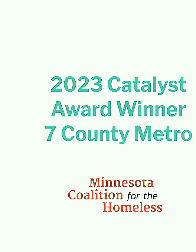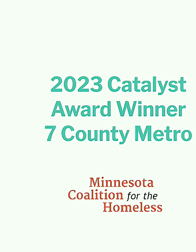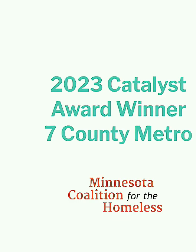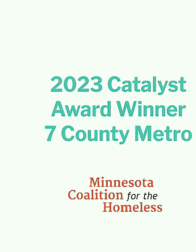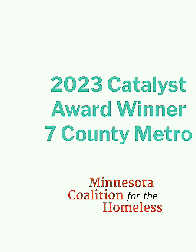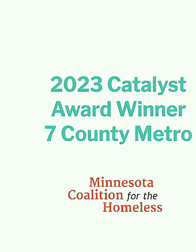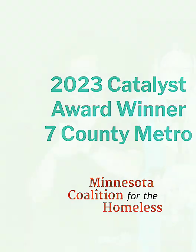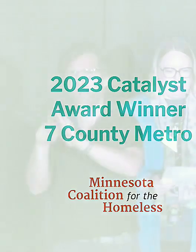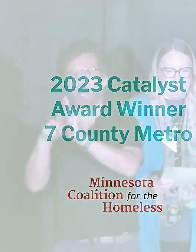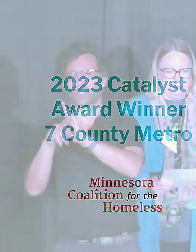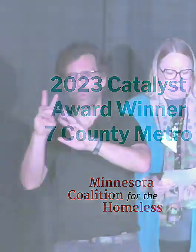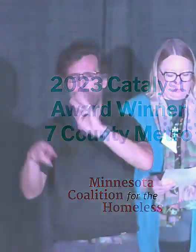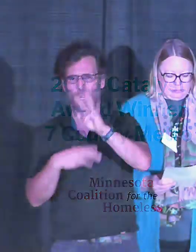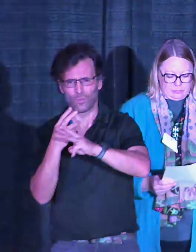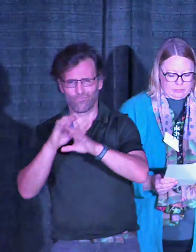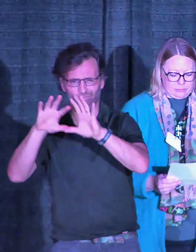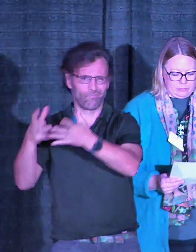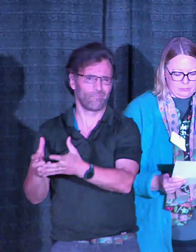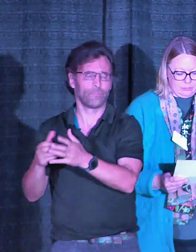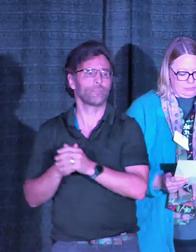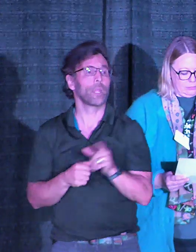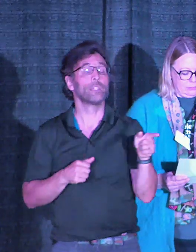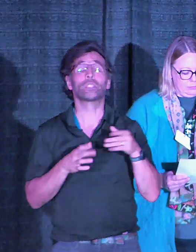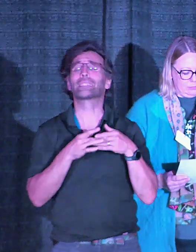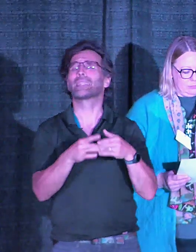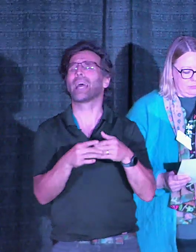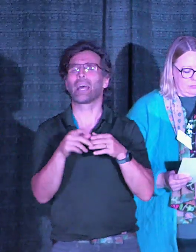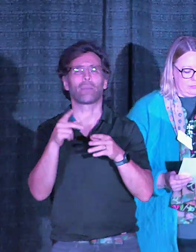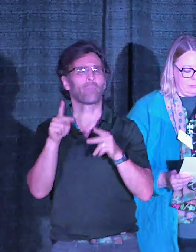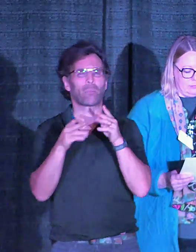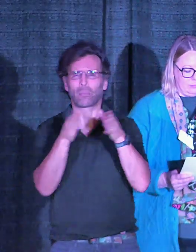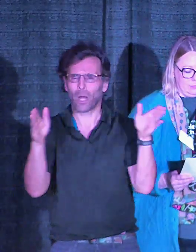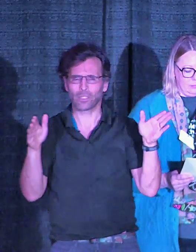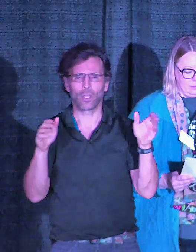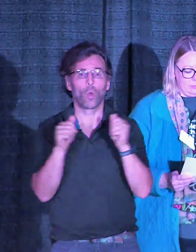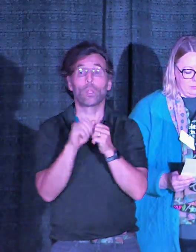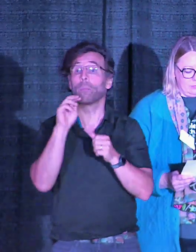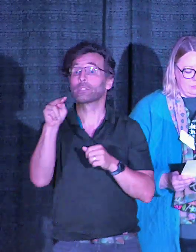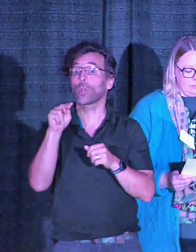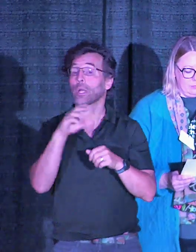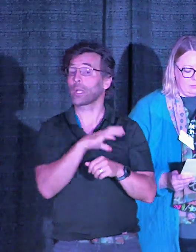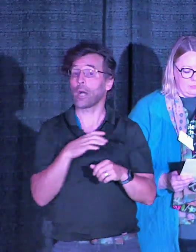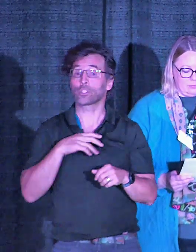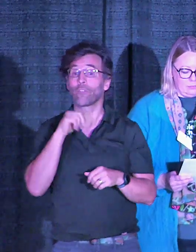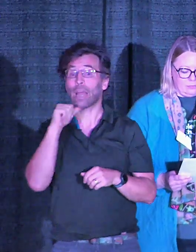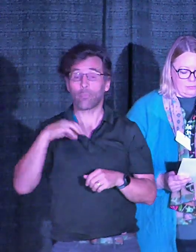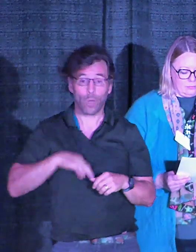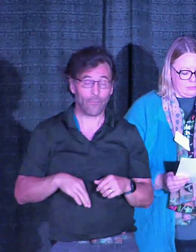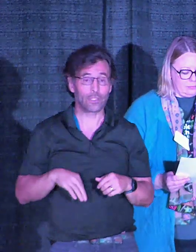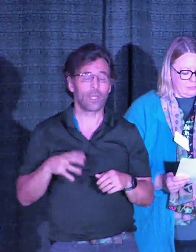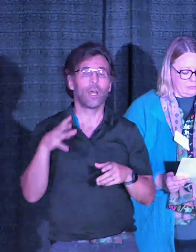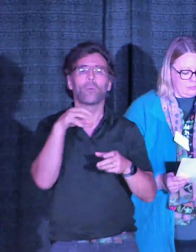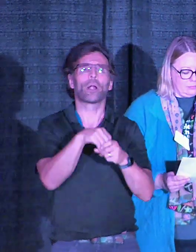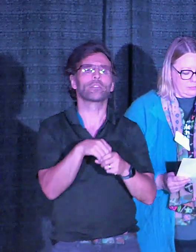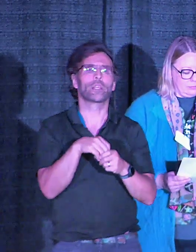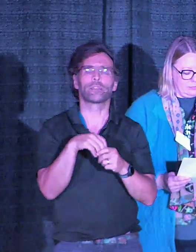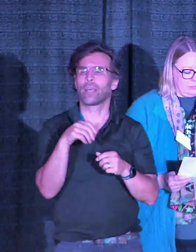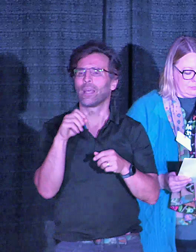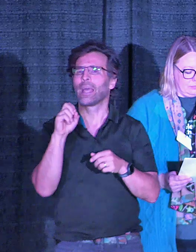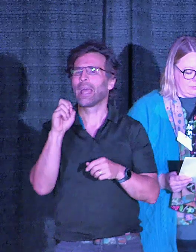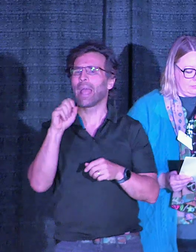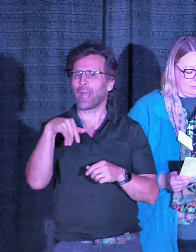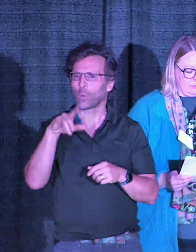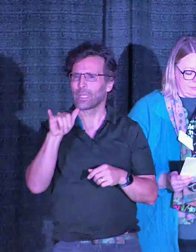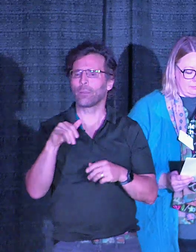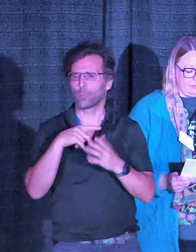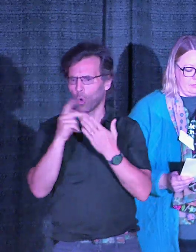and policy world. She has led public policy efforts with the Minnesota Council of Nonprofits, participated in the Community Equity Program,